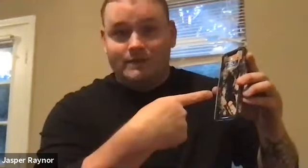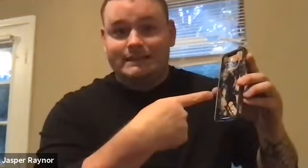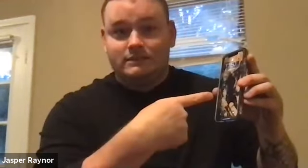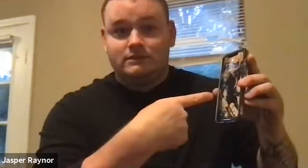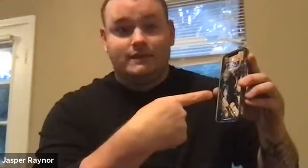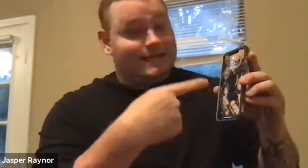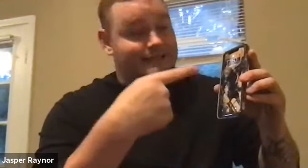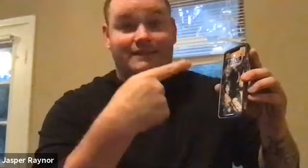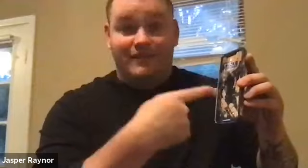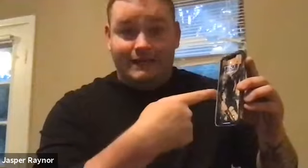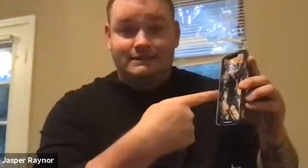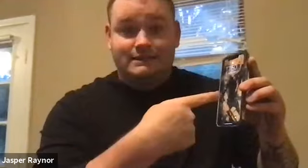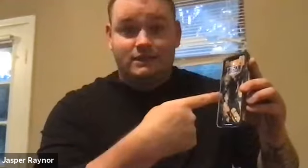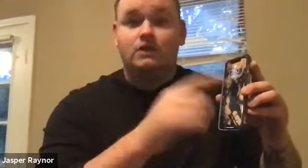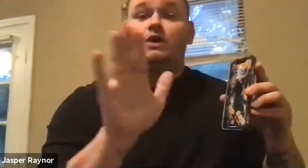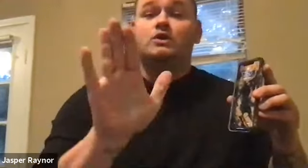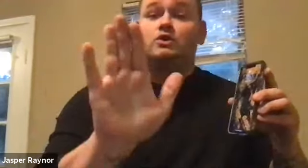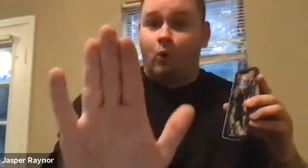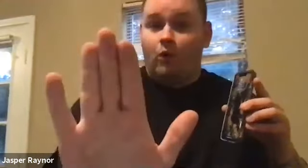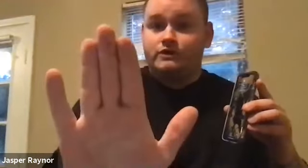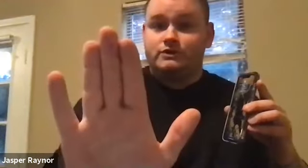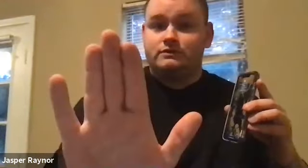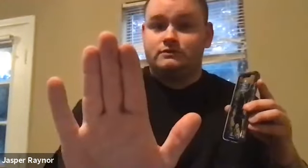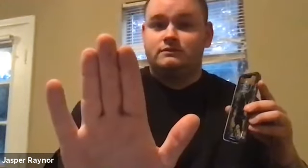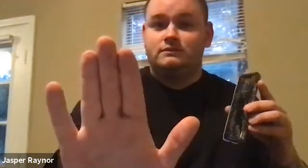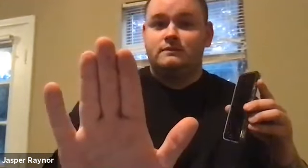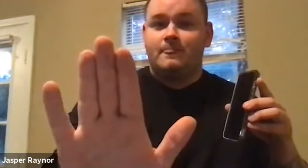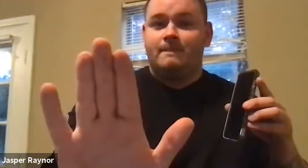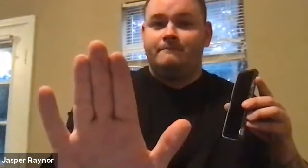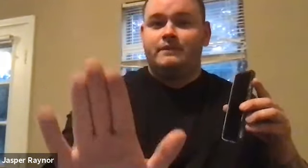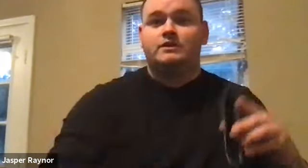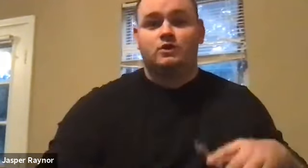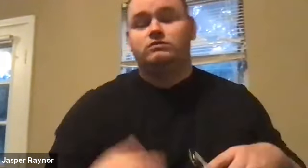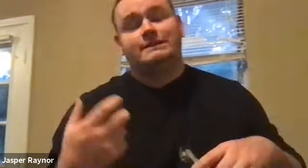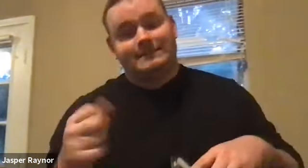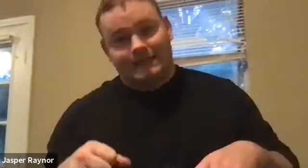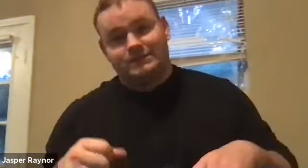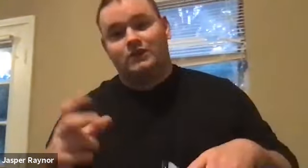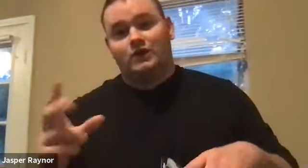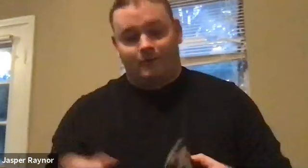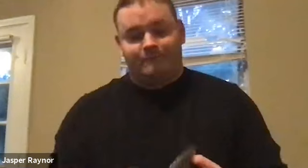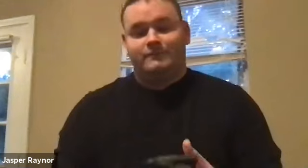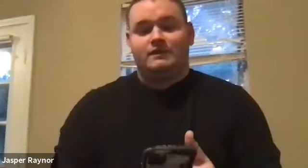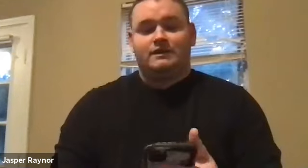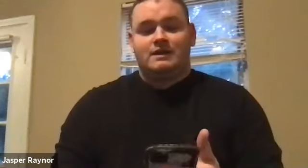pointing. Is this yours? You, yes or no?